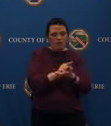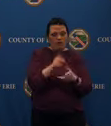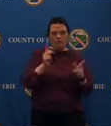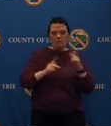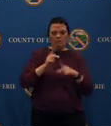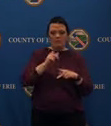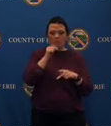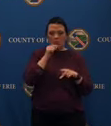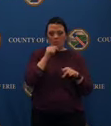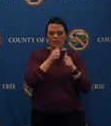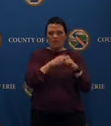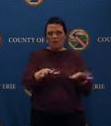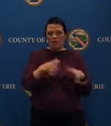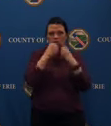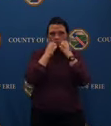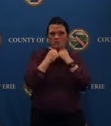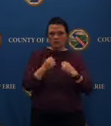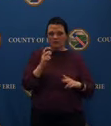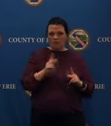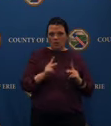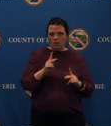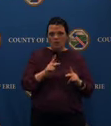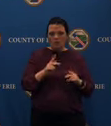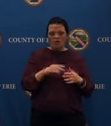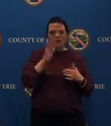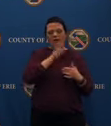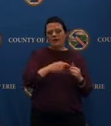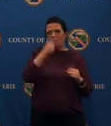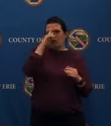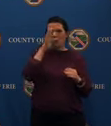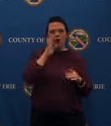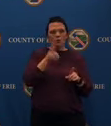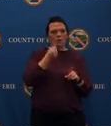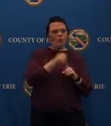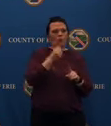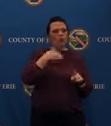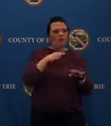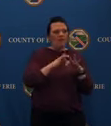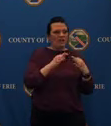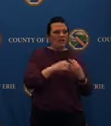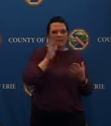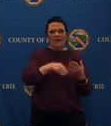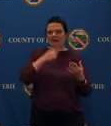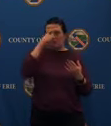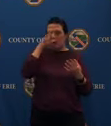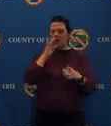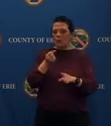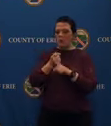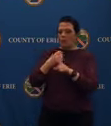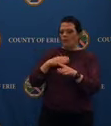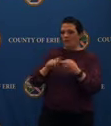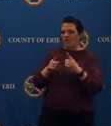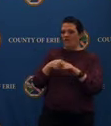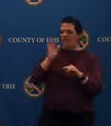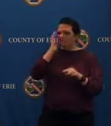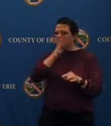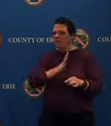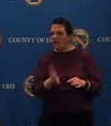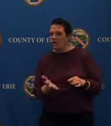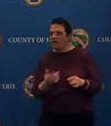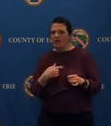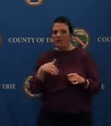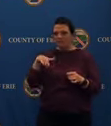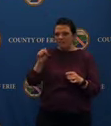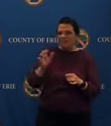lost loved ones is, I never thought it would strike my family. I never thought it would strike my friend. They seemed fine. They